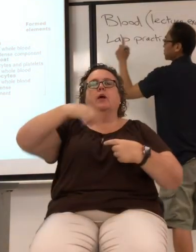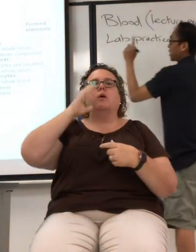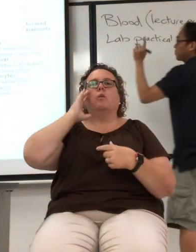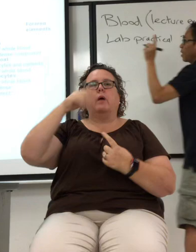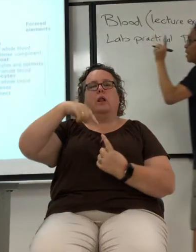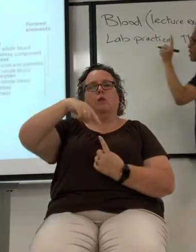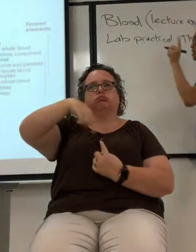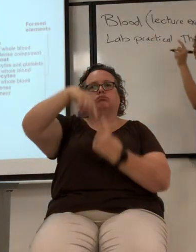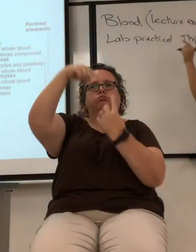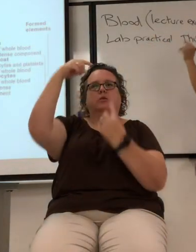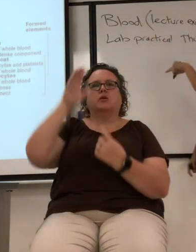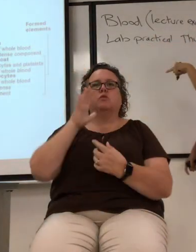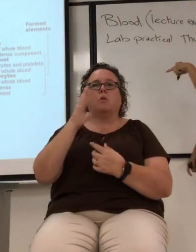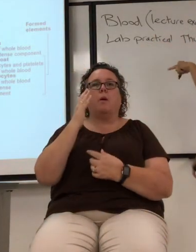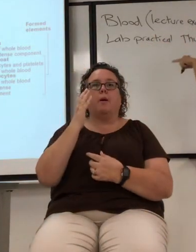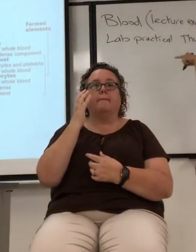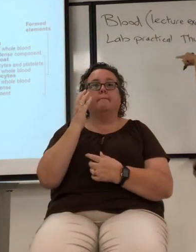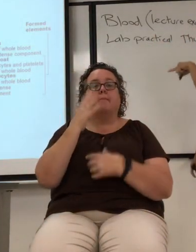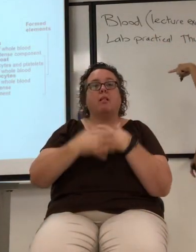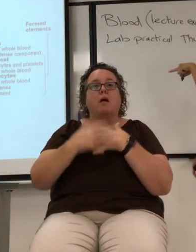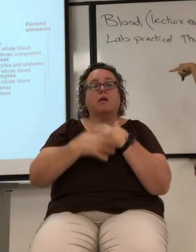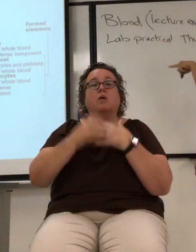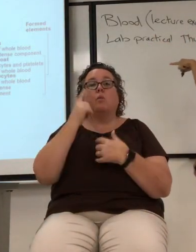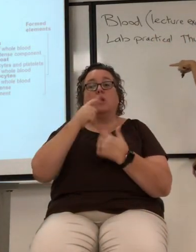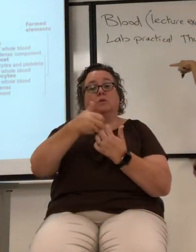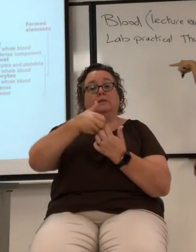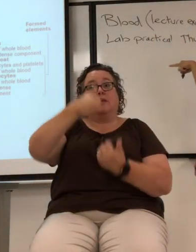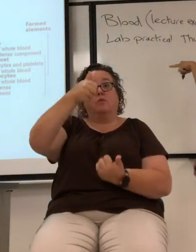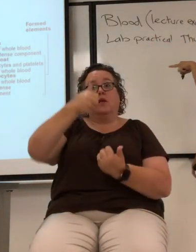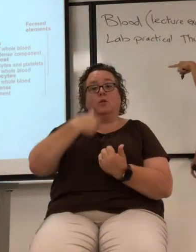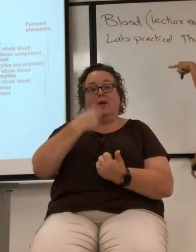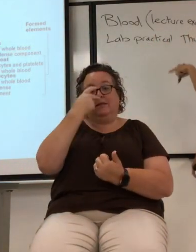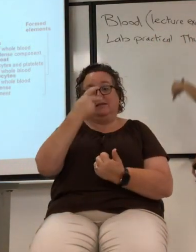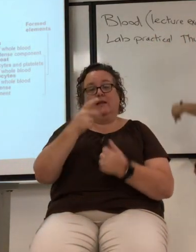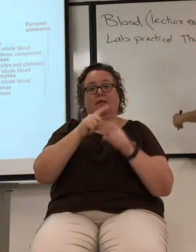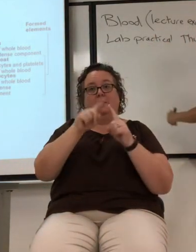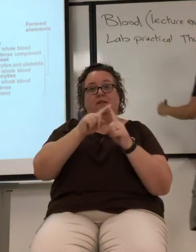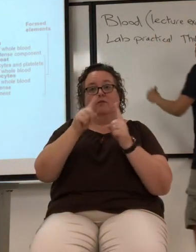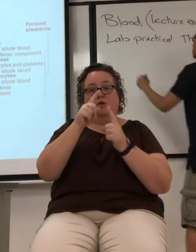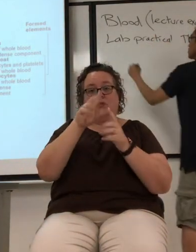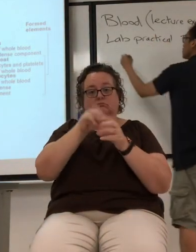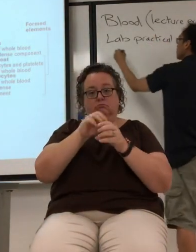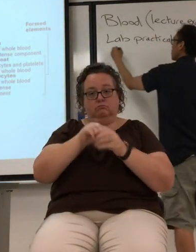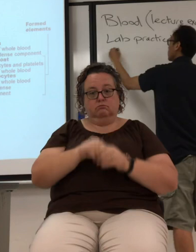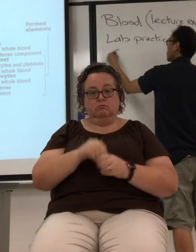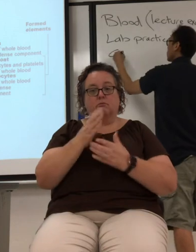When you fractionate blood, you can see the different components of blood in that test tube there.